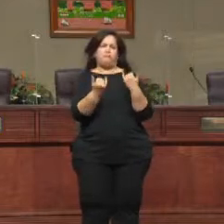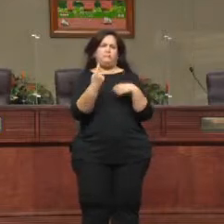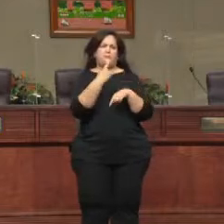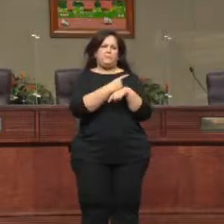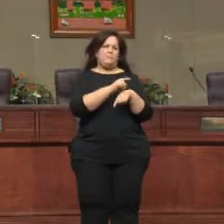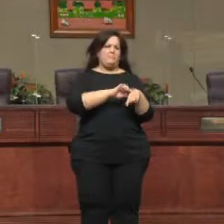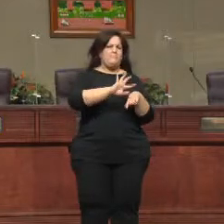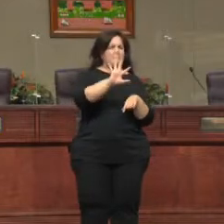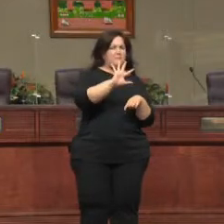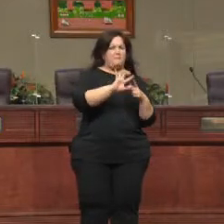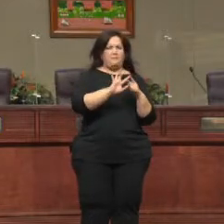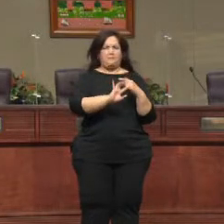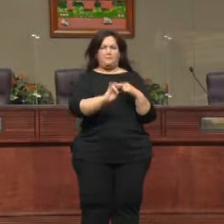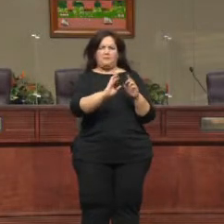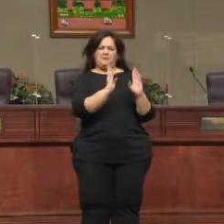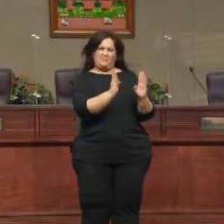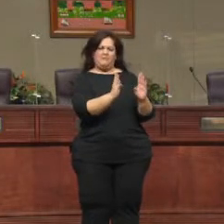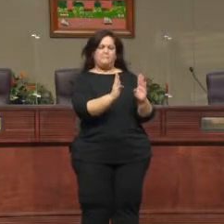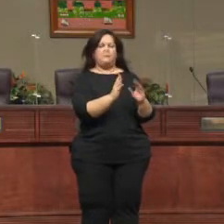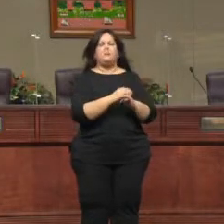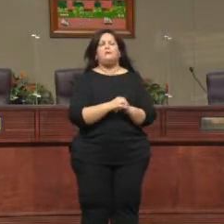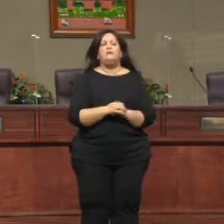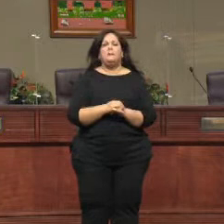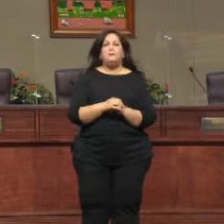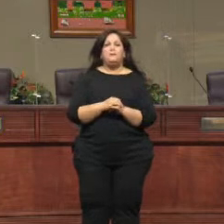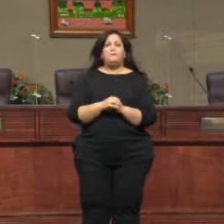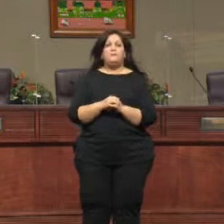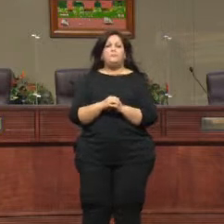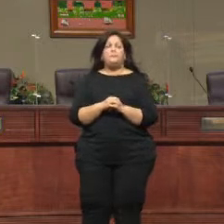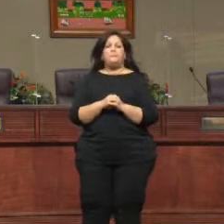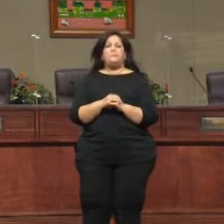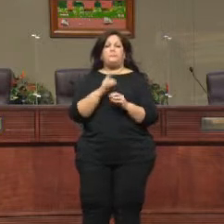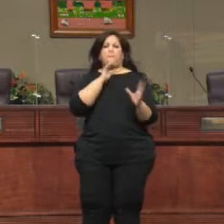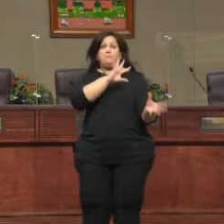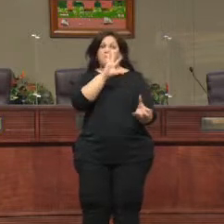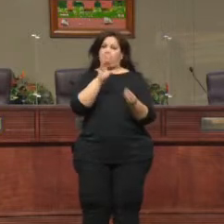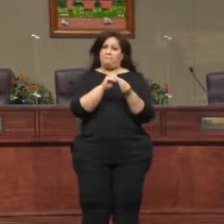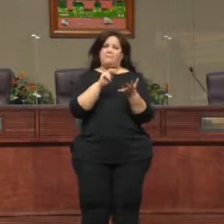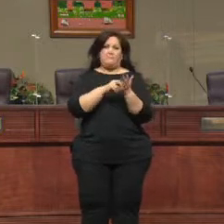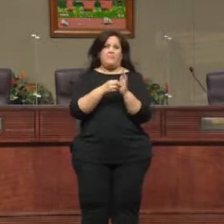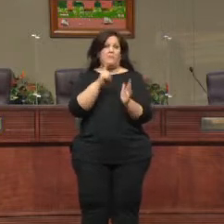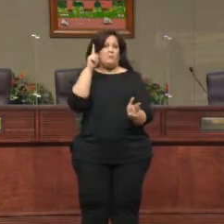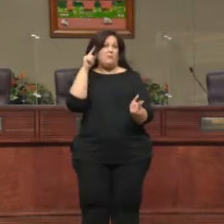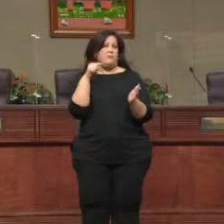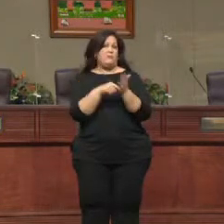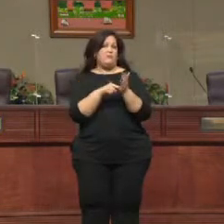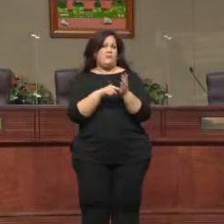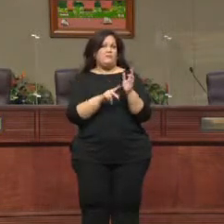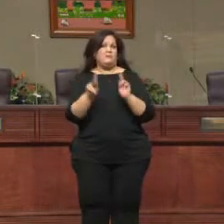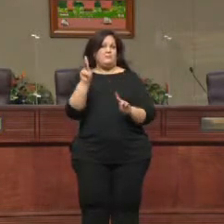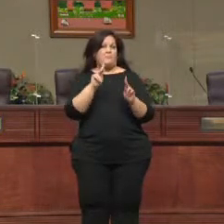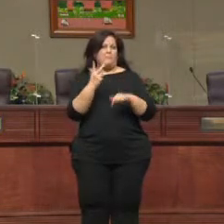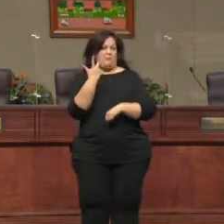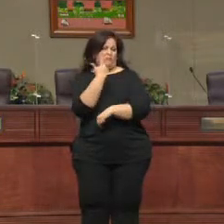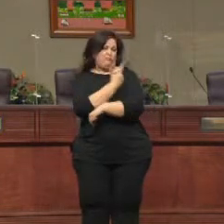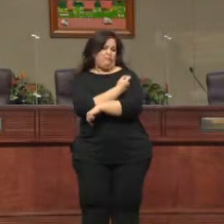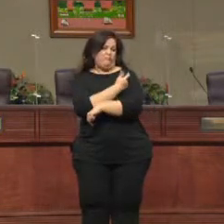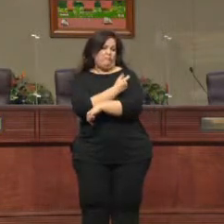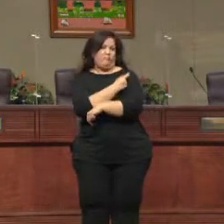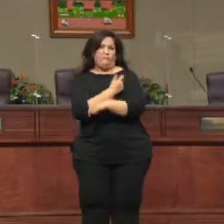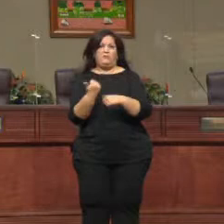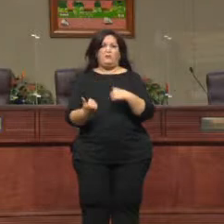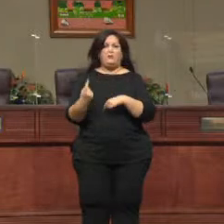of 5 p.m. and 7 p.m. for a total of 1,000 shots that we anticipate to